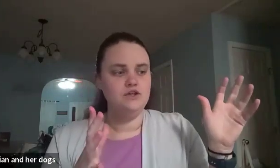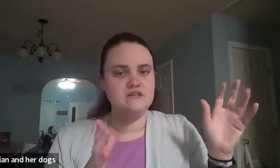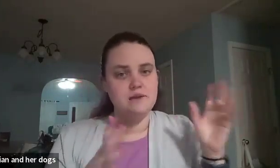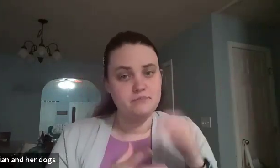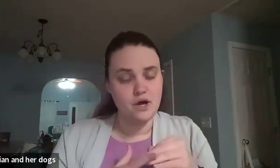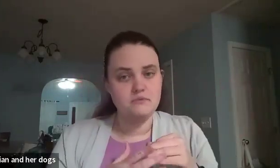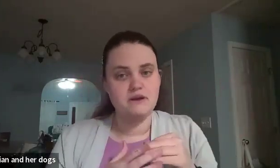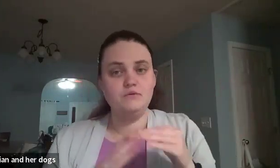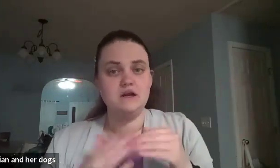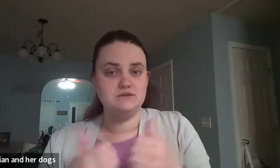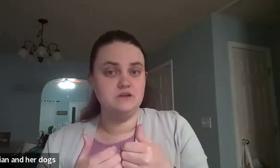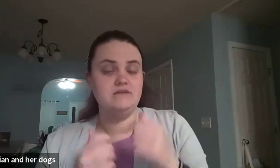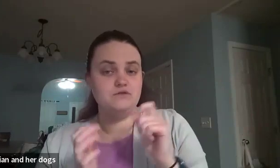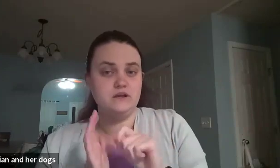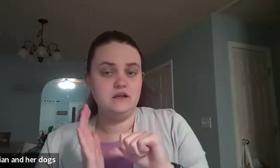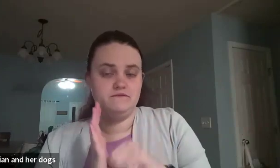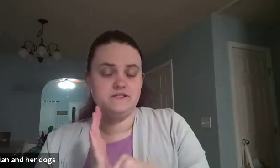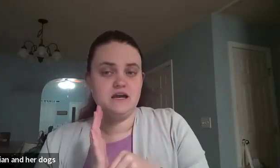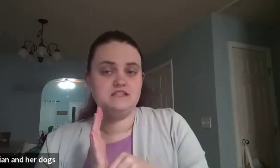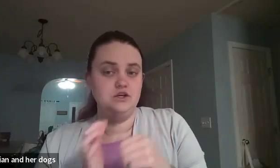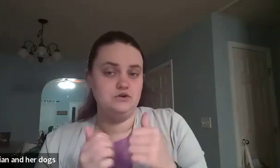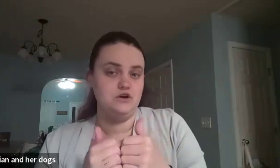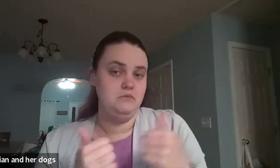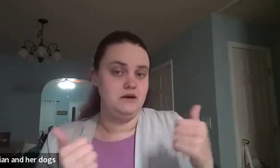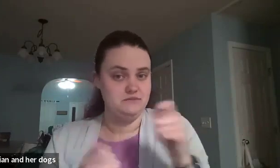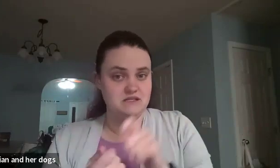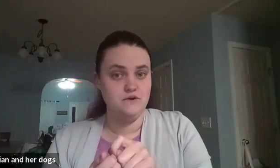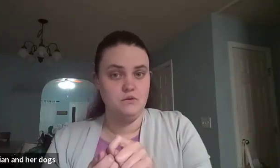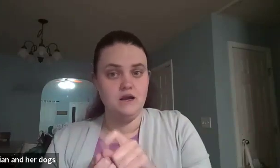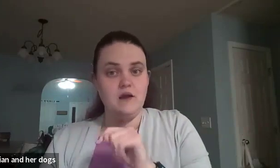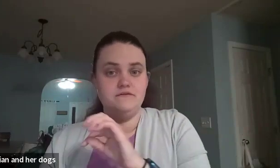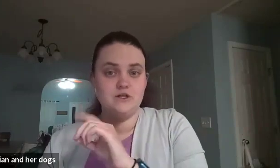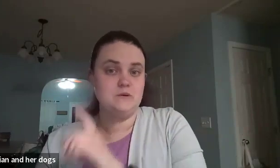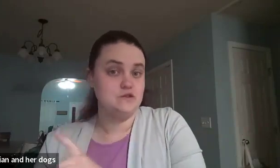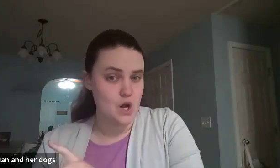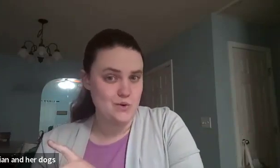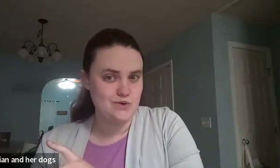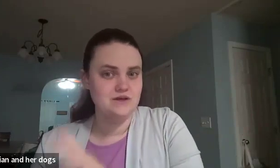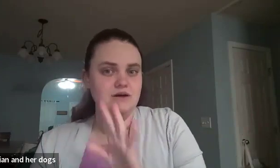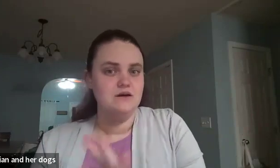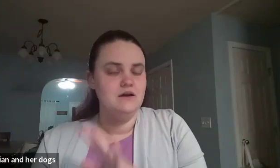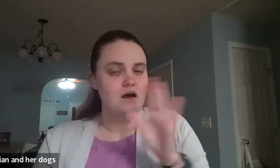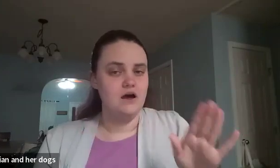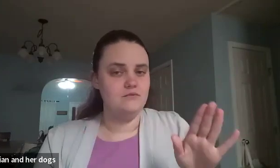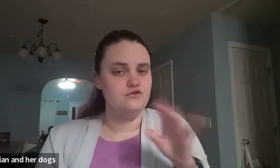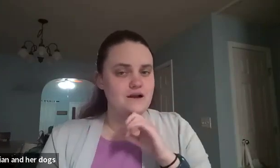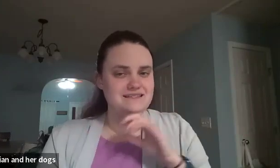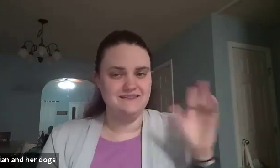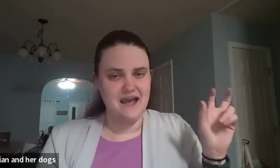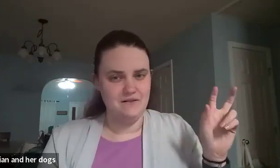you sign both, but if you wanted to really emphasize that you're talking about a specific one, I would fingerspell toad. Frog is like the